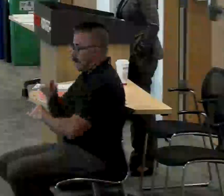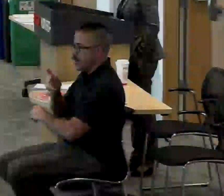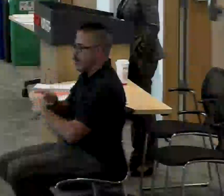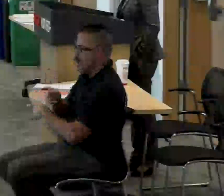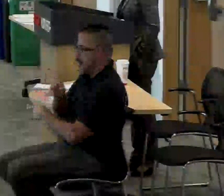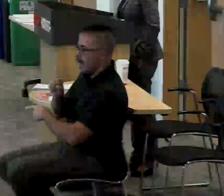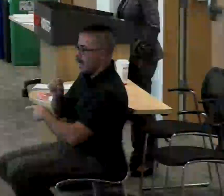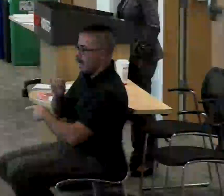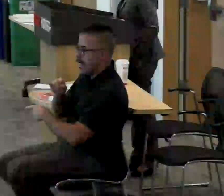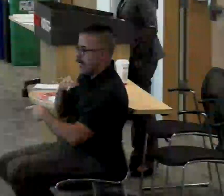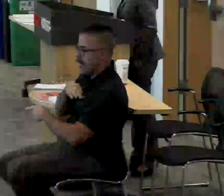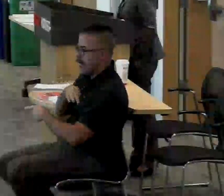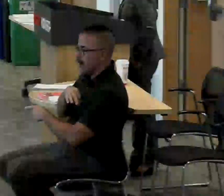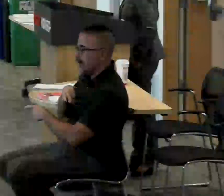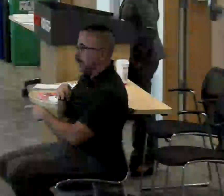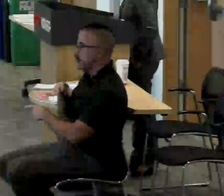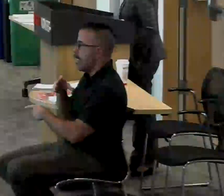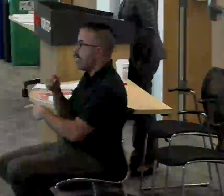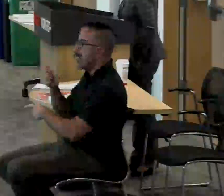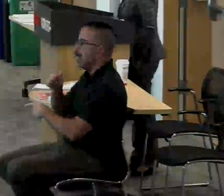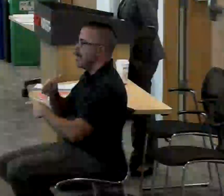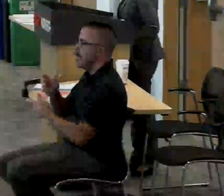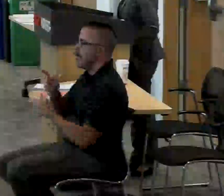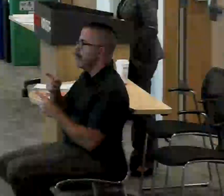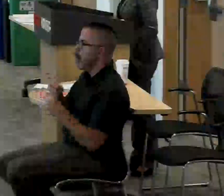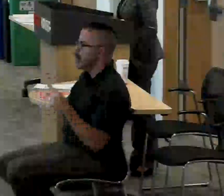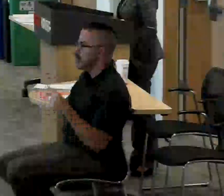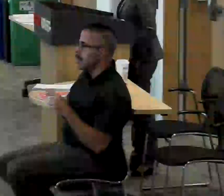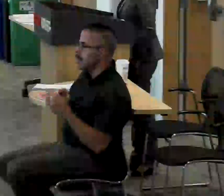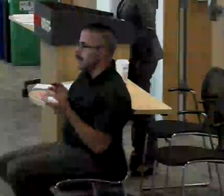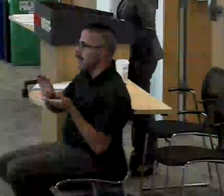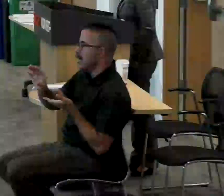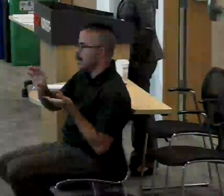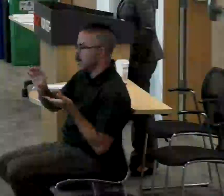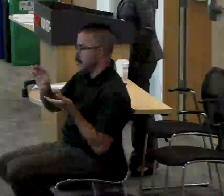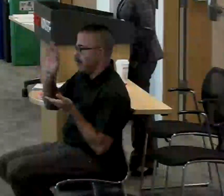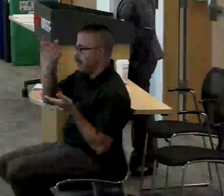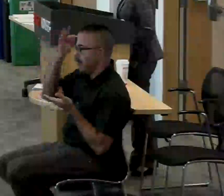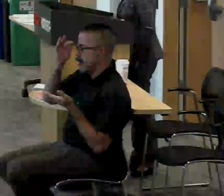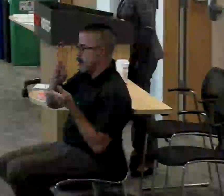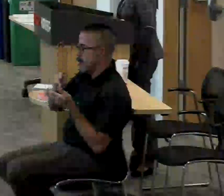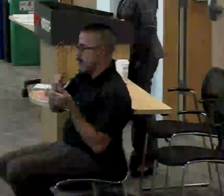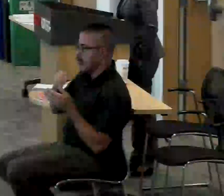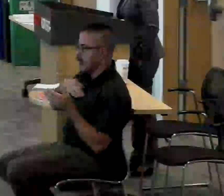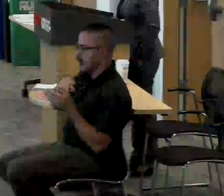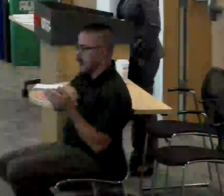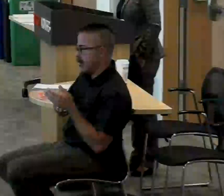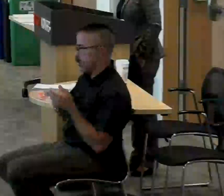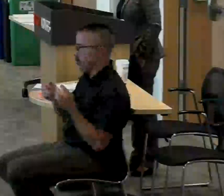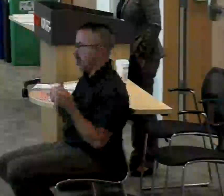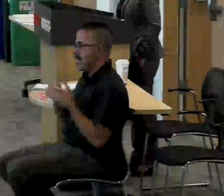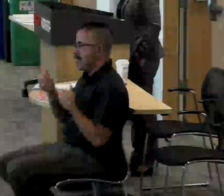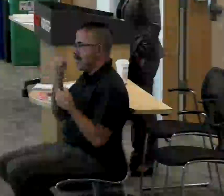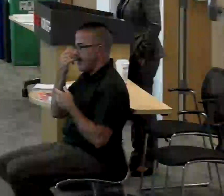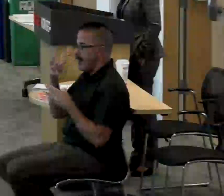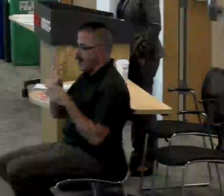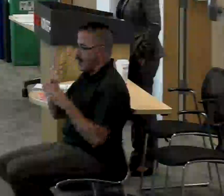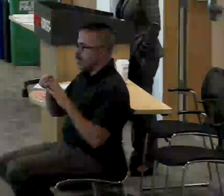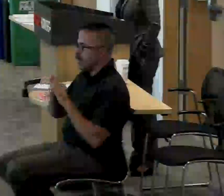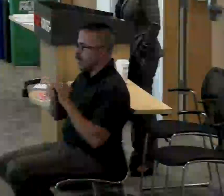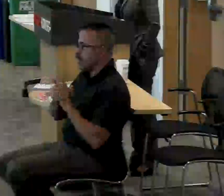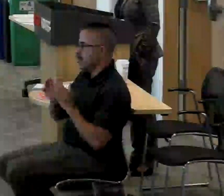partially federally funded benefit, even if there are state dollars that apply. There are